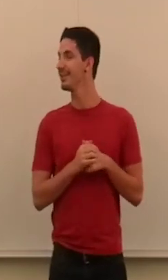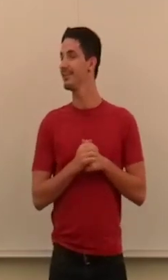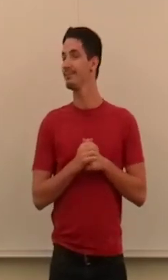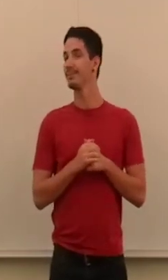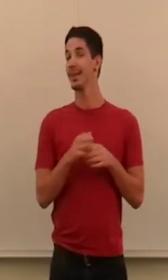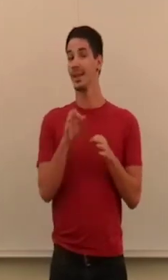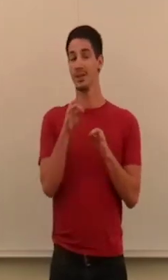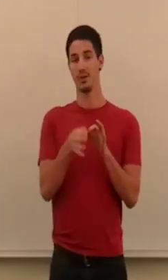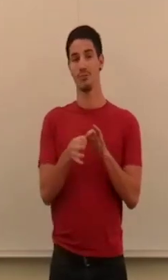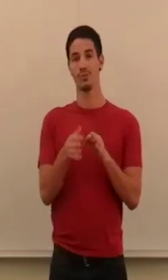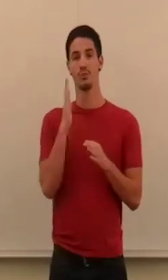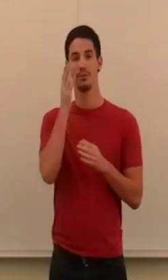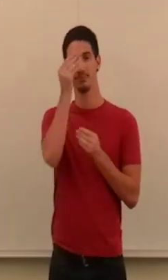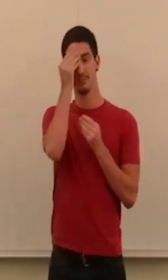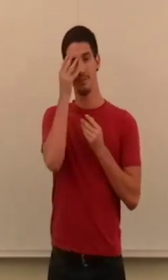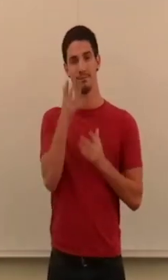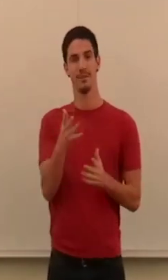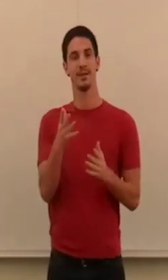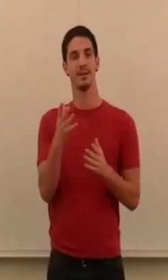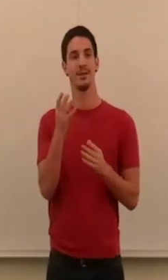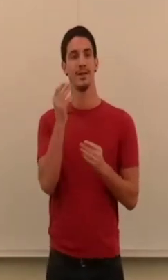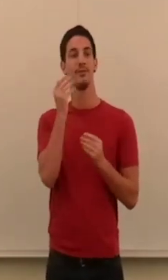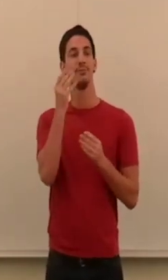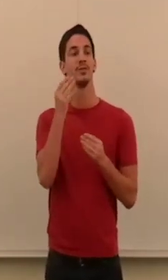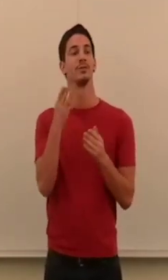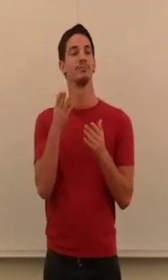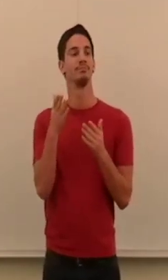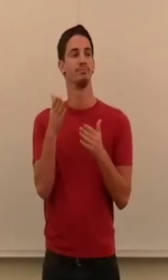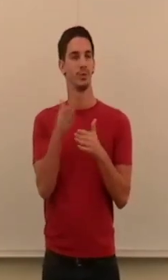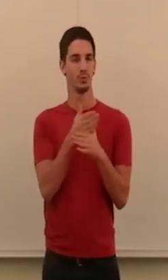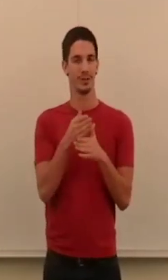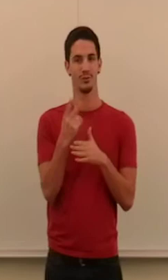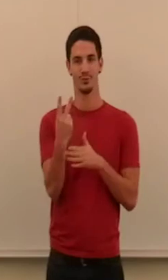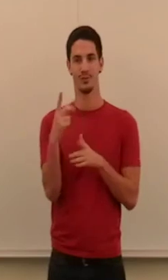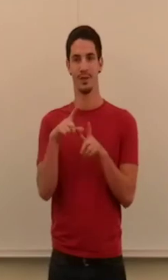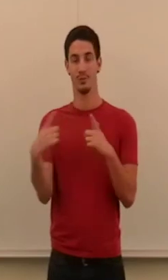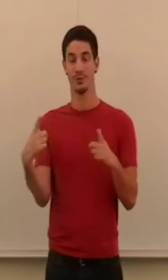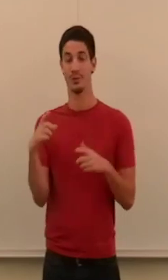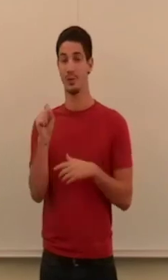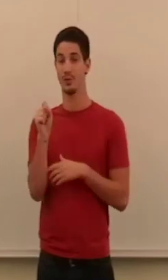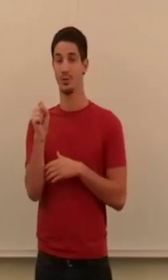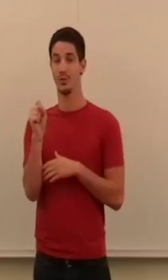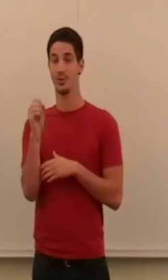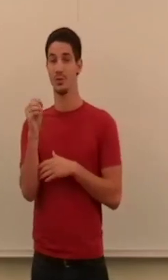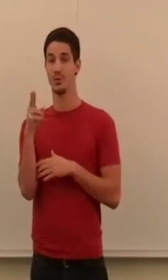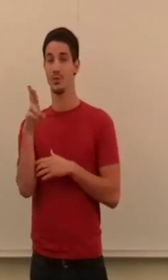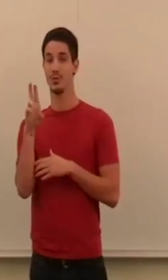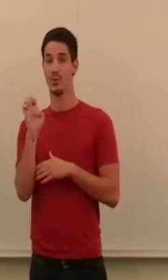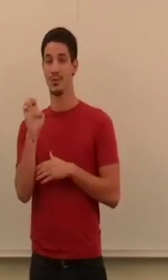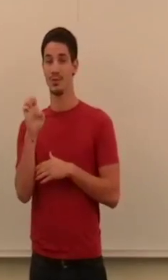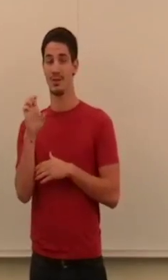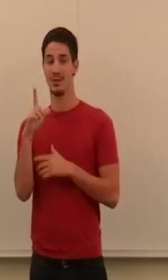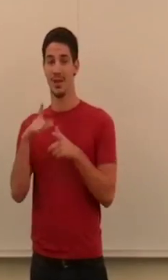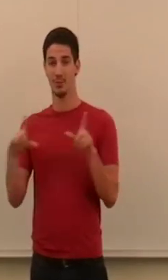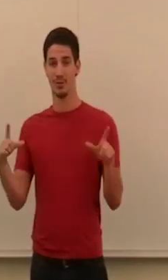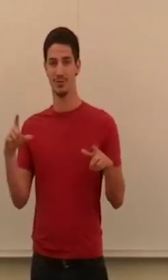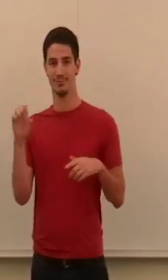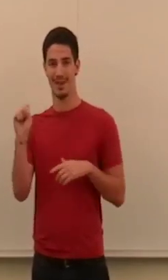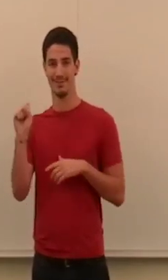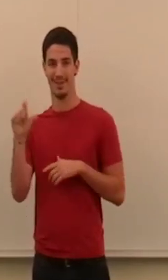Interpreters convey information between two languages, the source language and the target language. The source language is